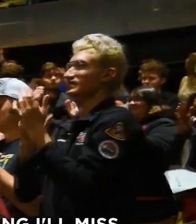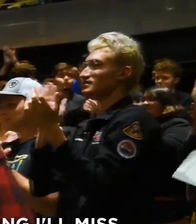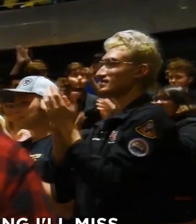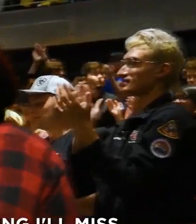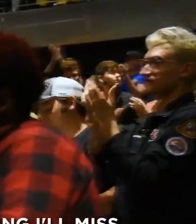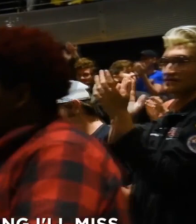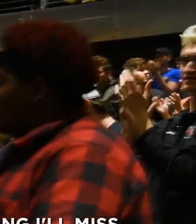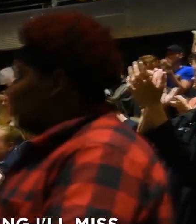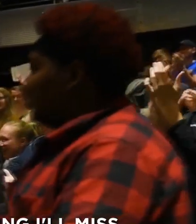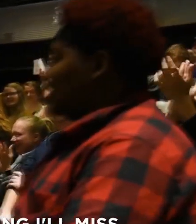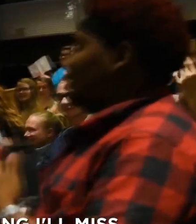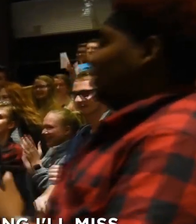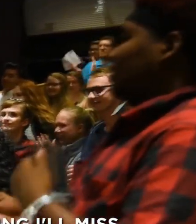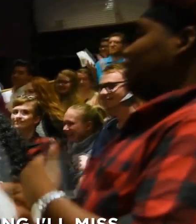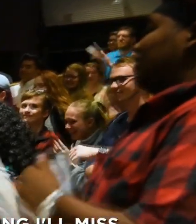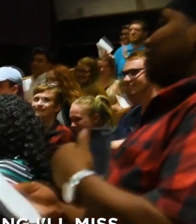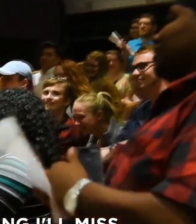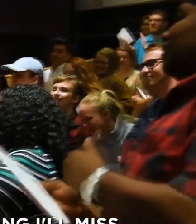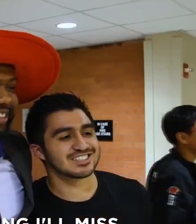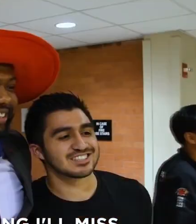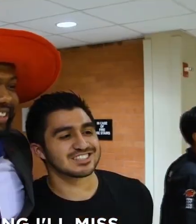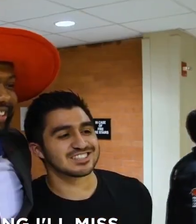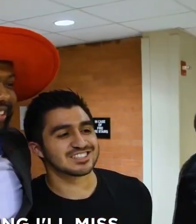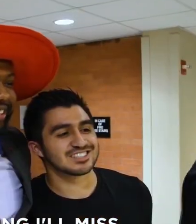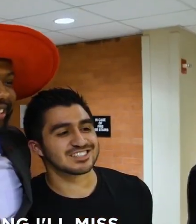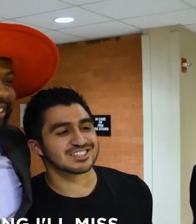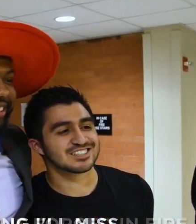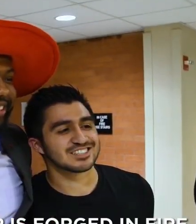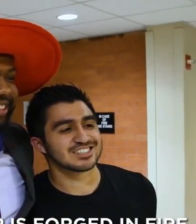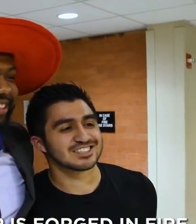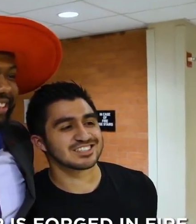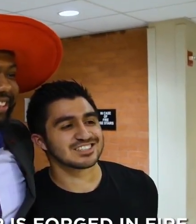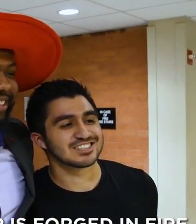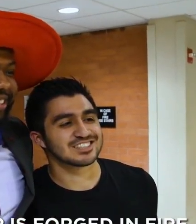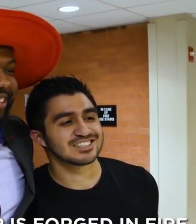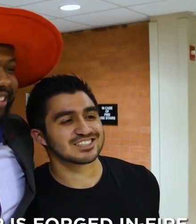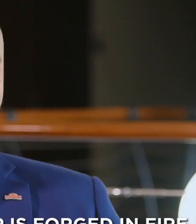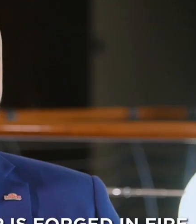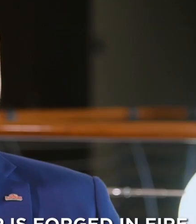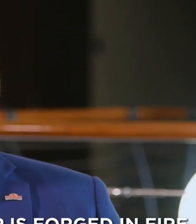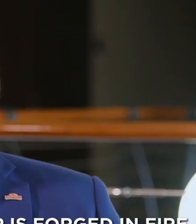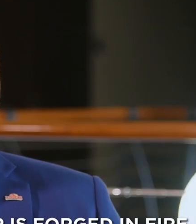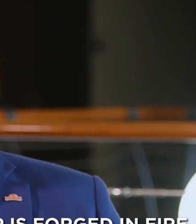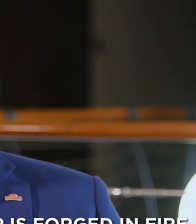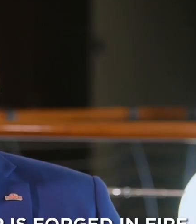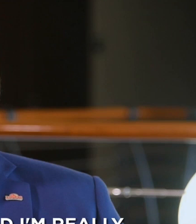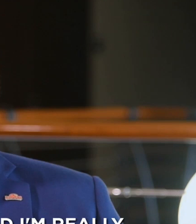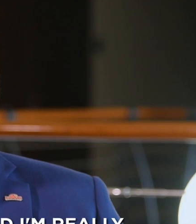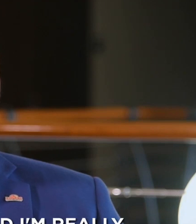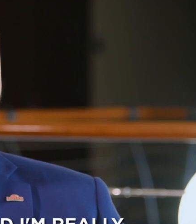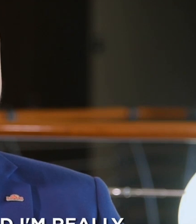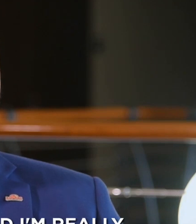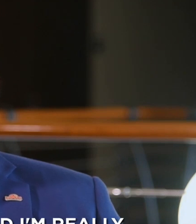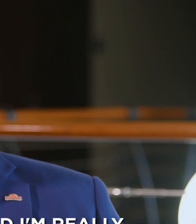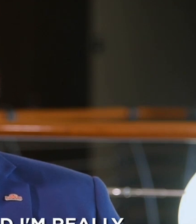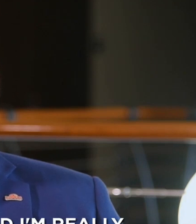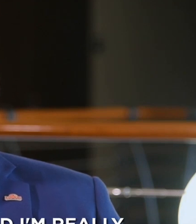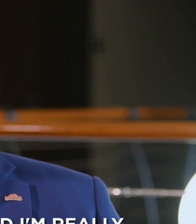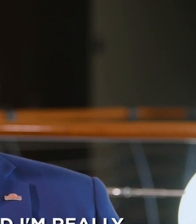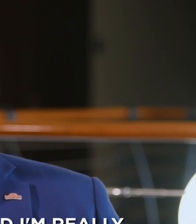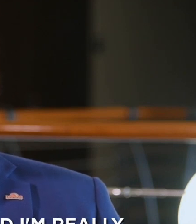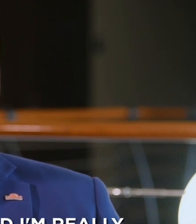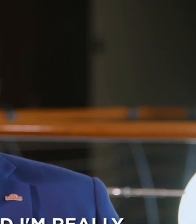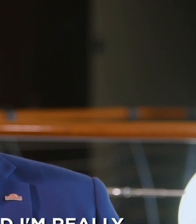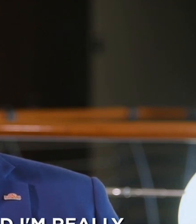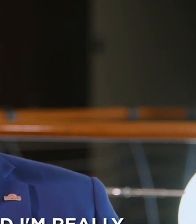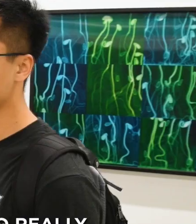in the end. And the thing I'm most about Lamar is definitely the people. Your relationship is forged in fire. You really bond over all that, and I'm